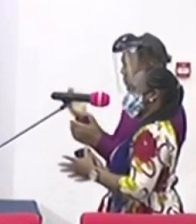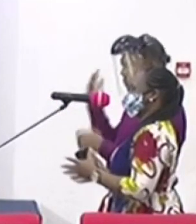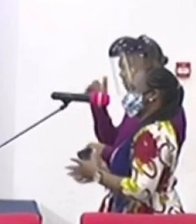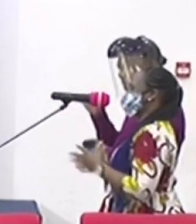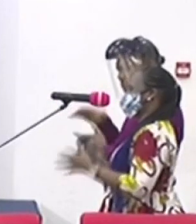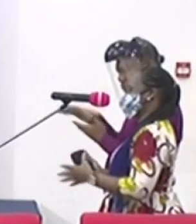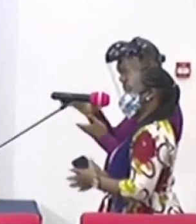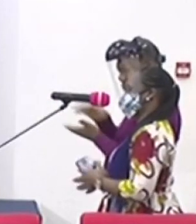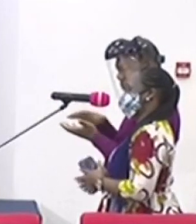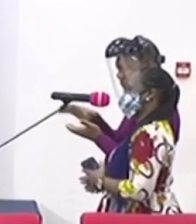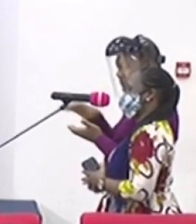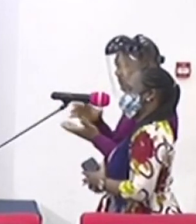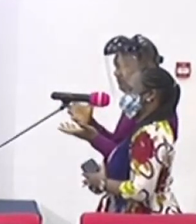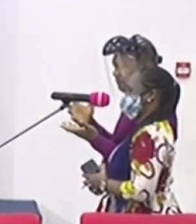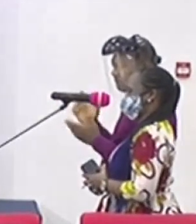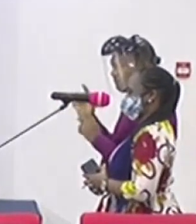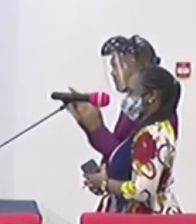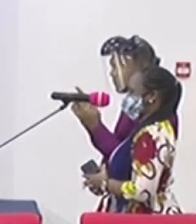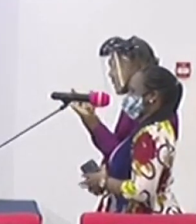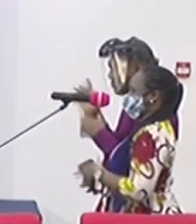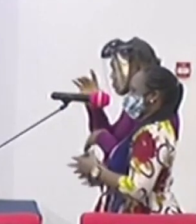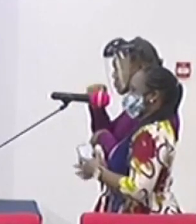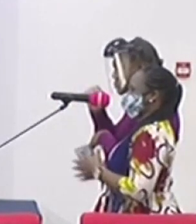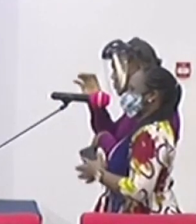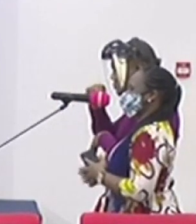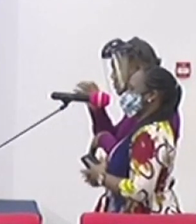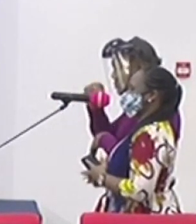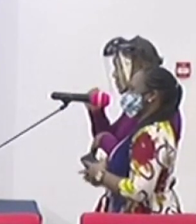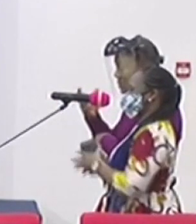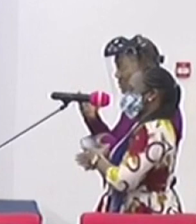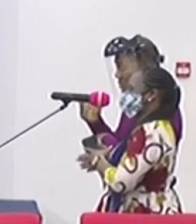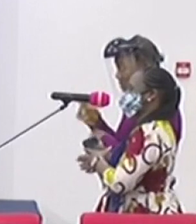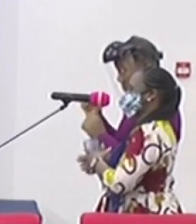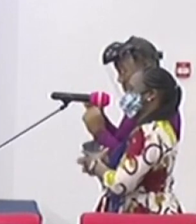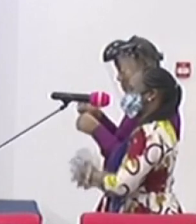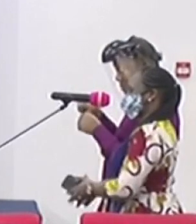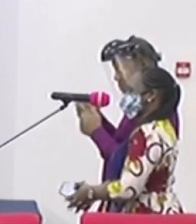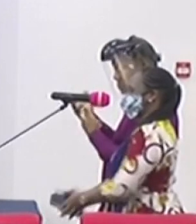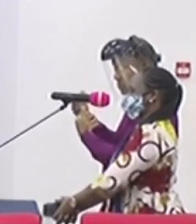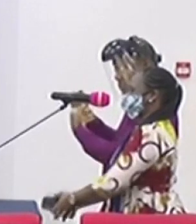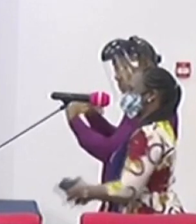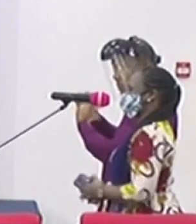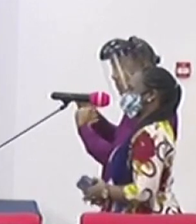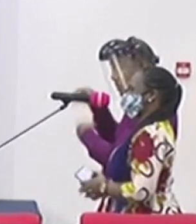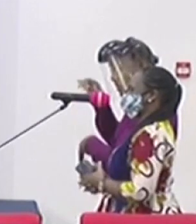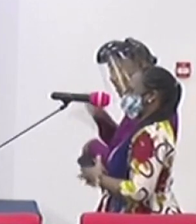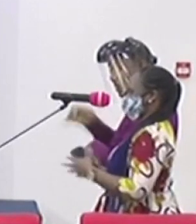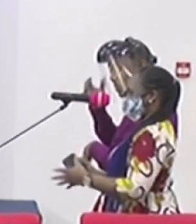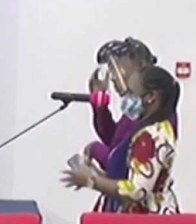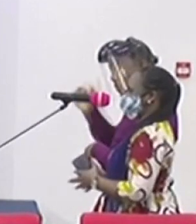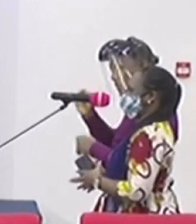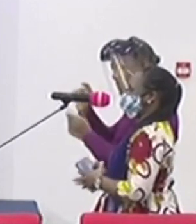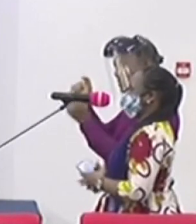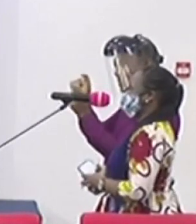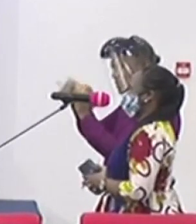then it leaves room for speculation. If you can tell us, speak a bit on that, why it happened. And